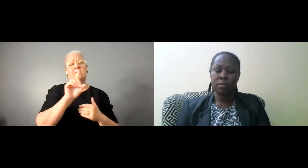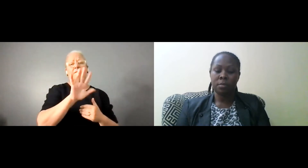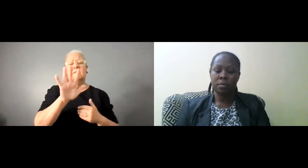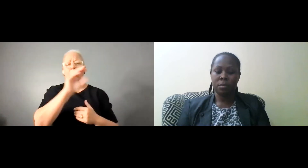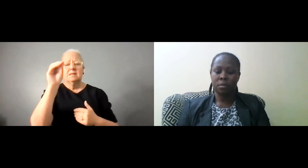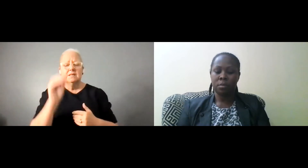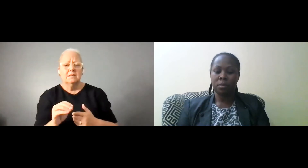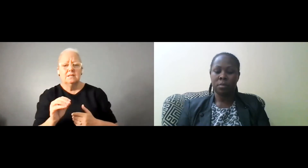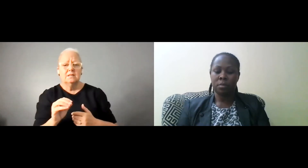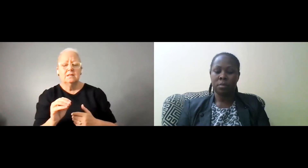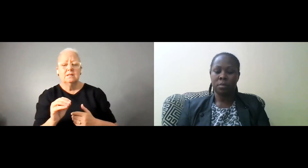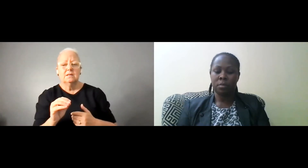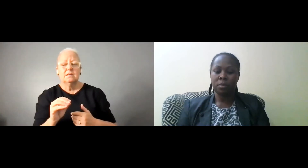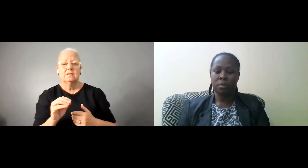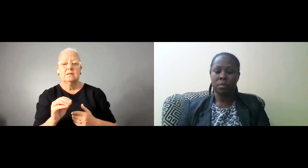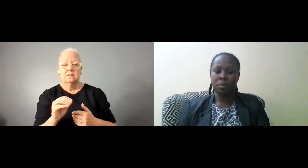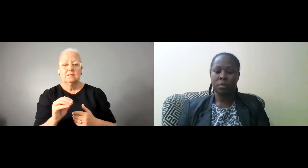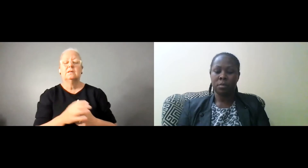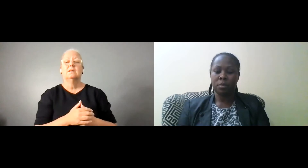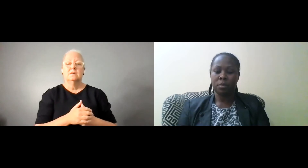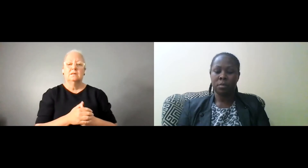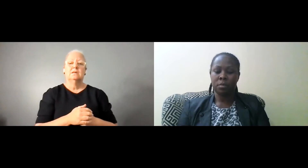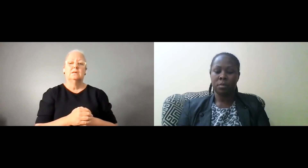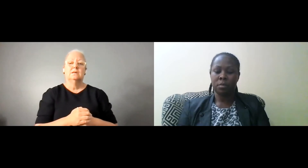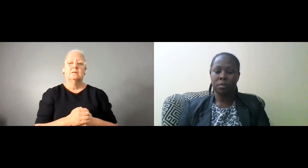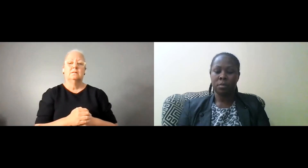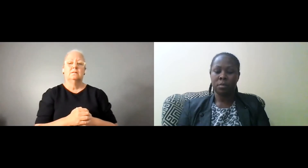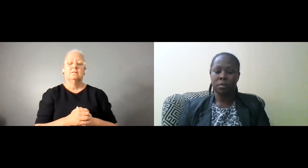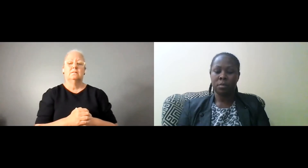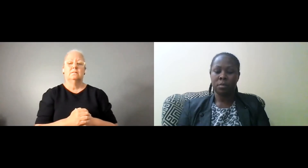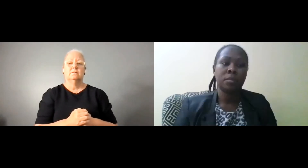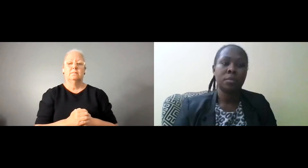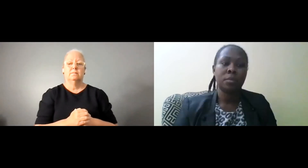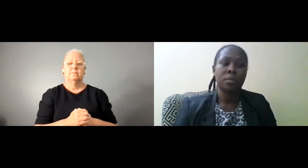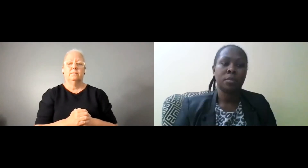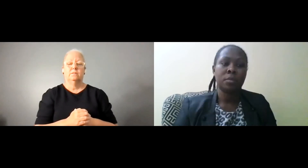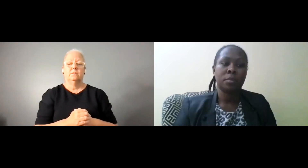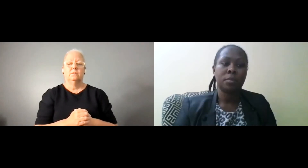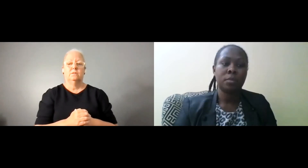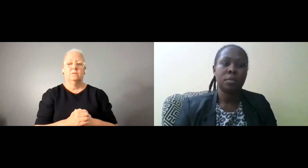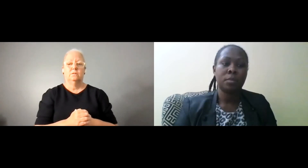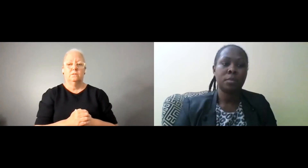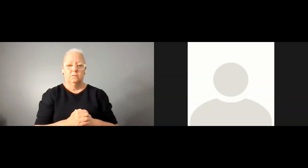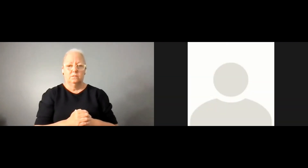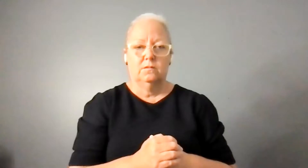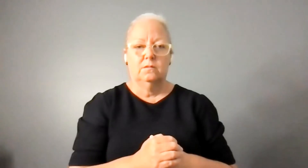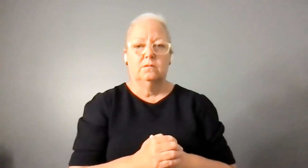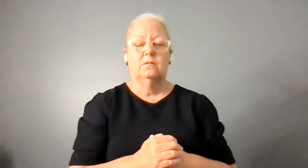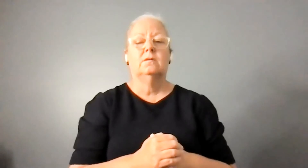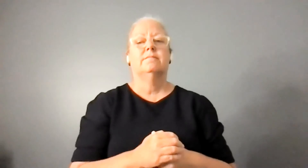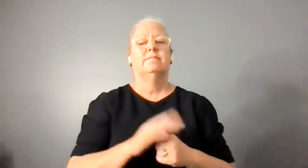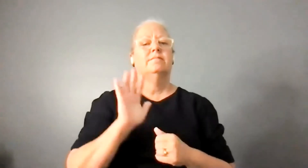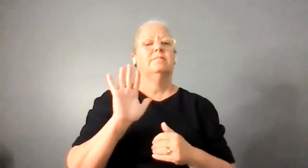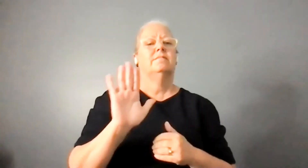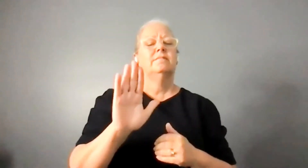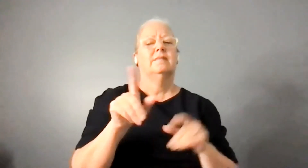war, due to the prolonged civil wars. Therefore, people with disability were